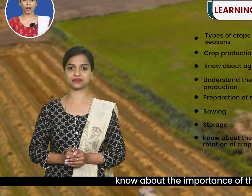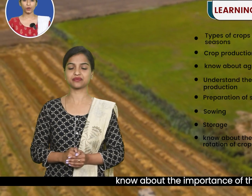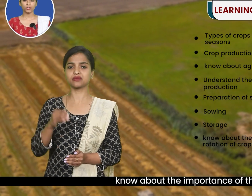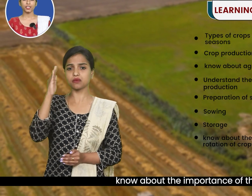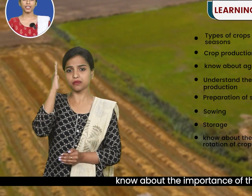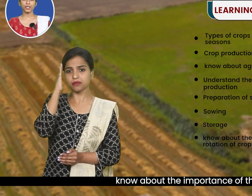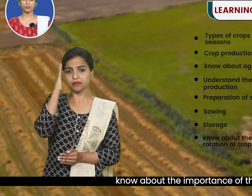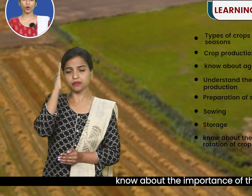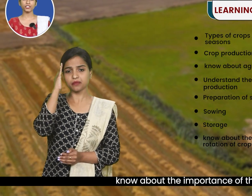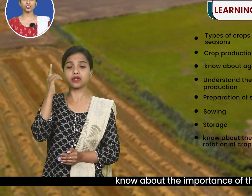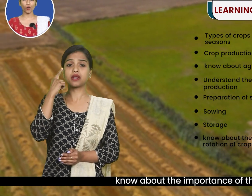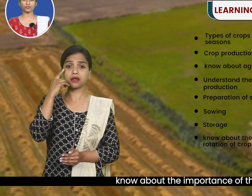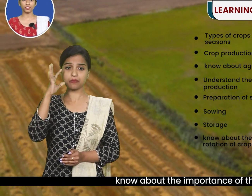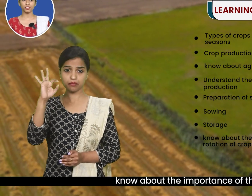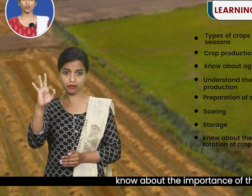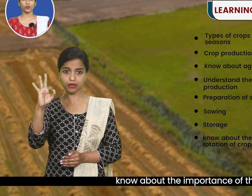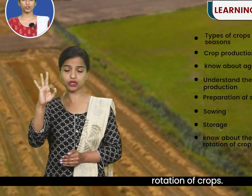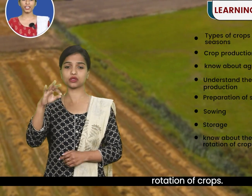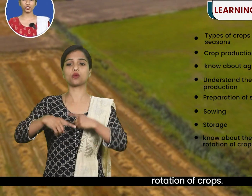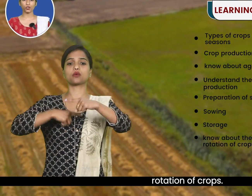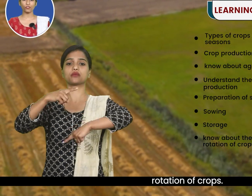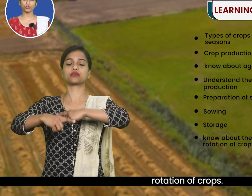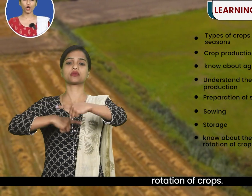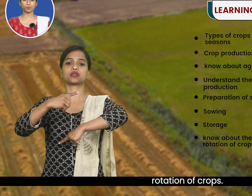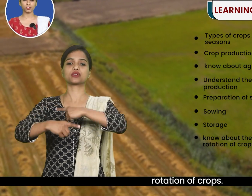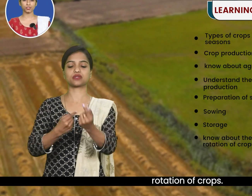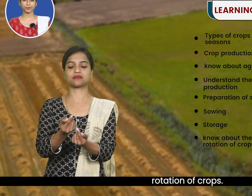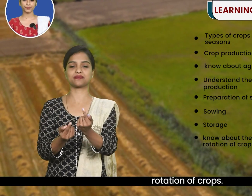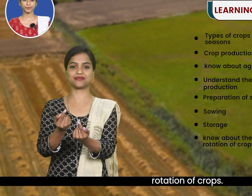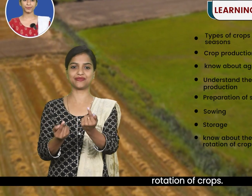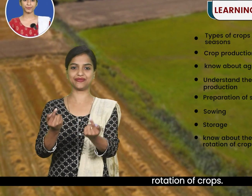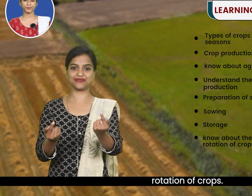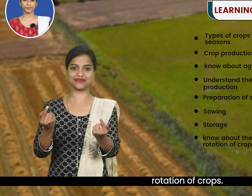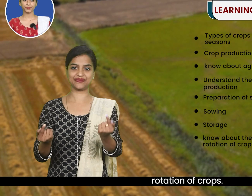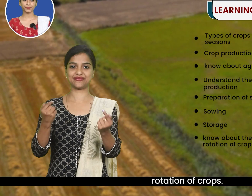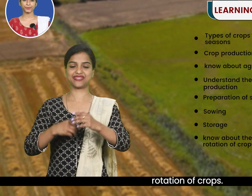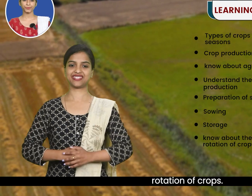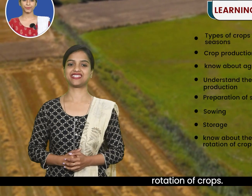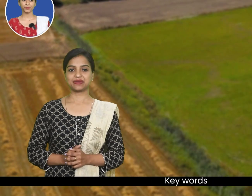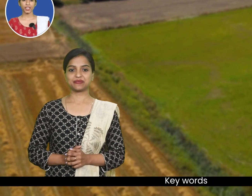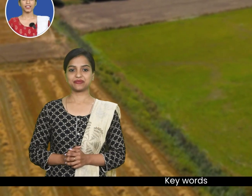Know about the importance of the rotation of crops.